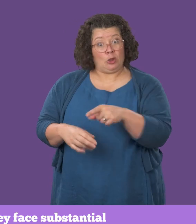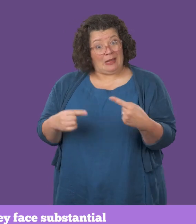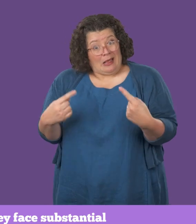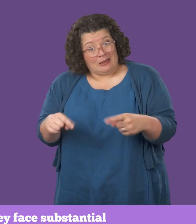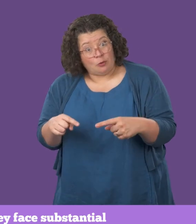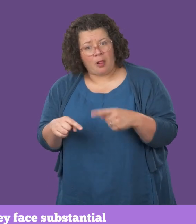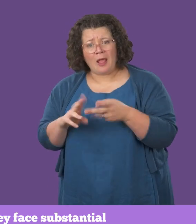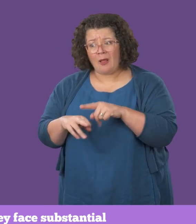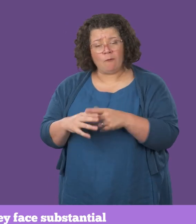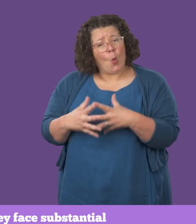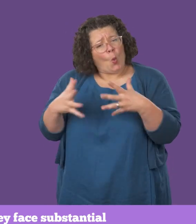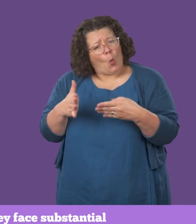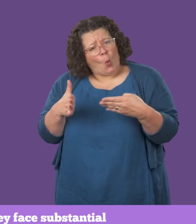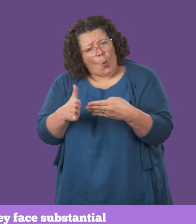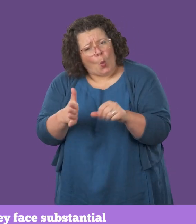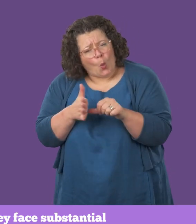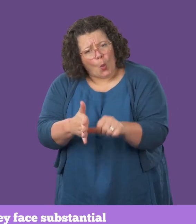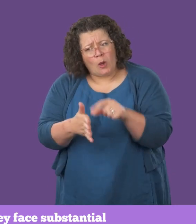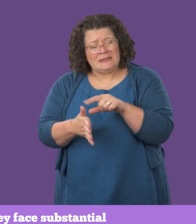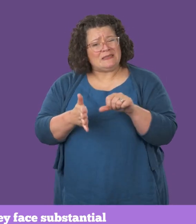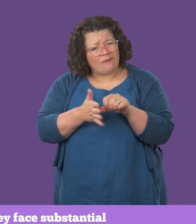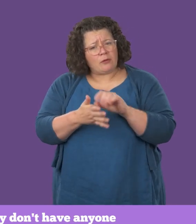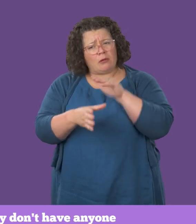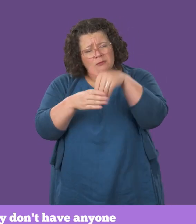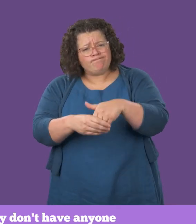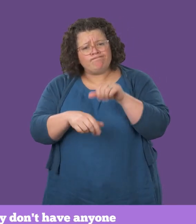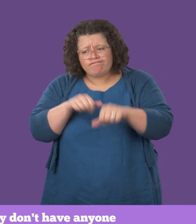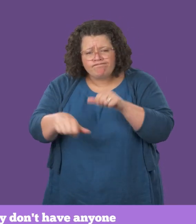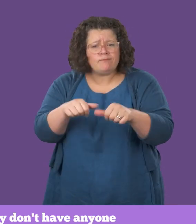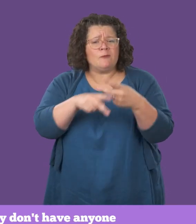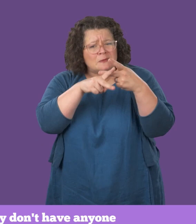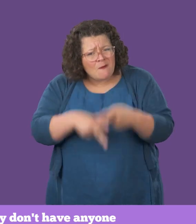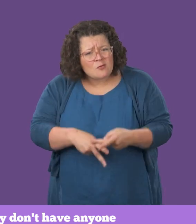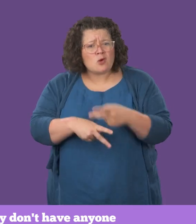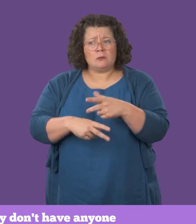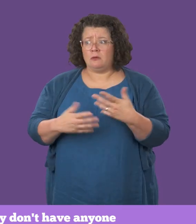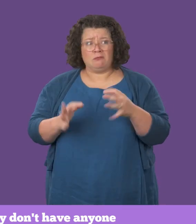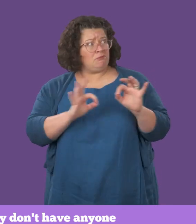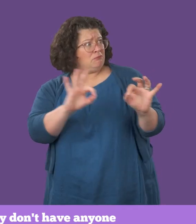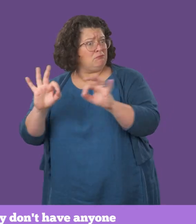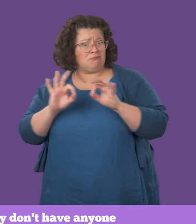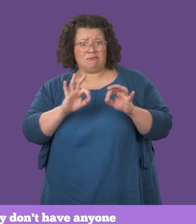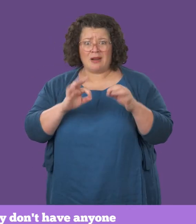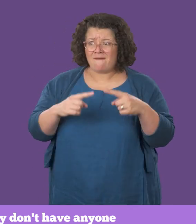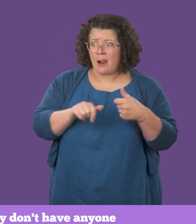face substantial difficulty at being involved in the process of safeguarding and they don't have anyone available to support them through